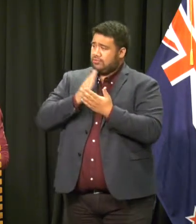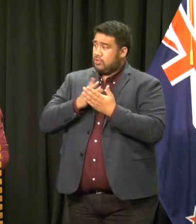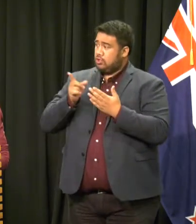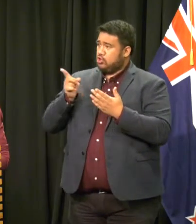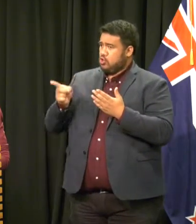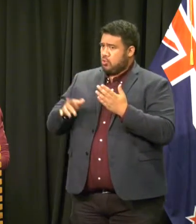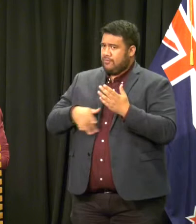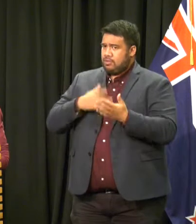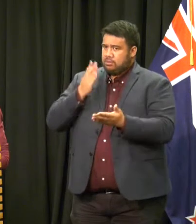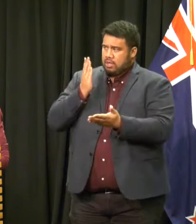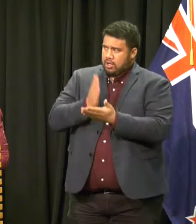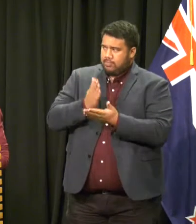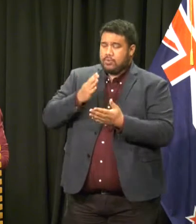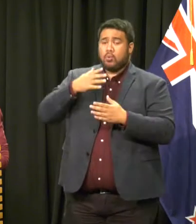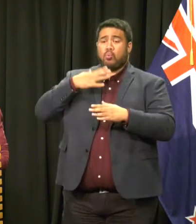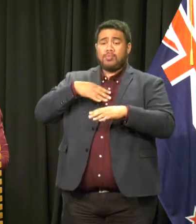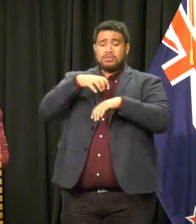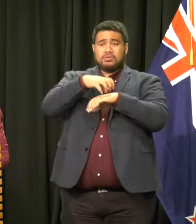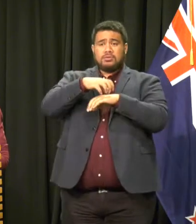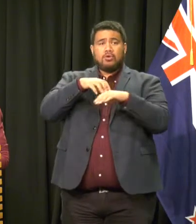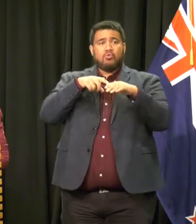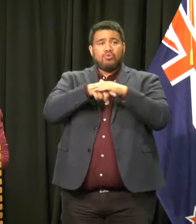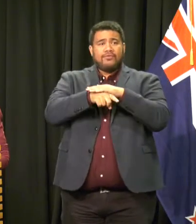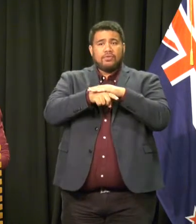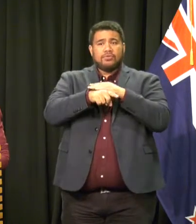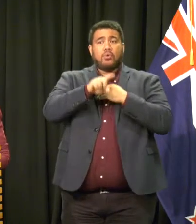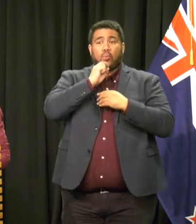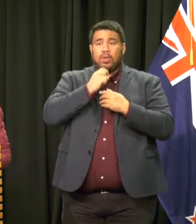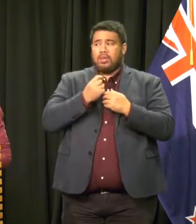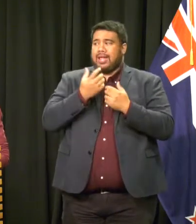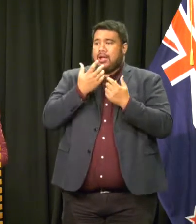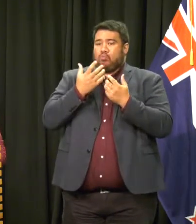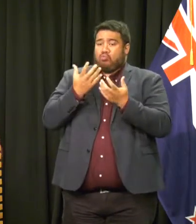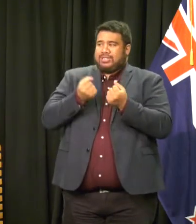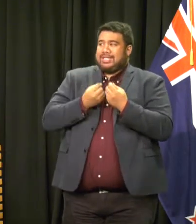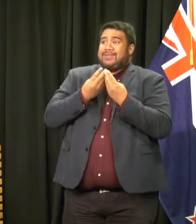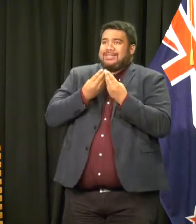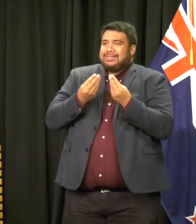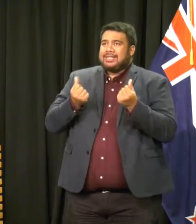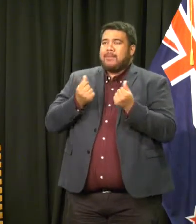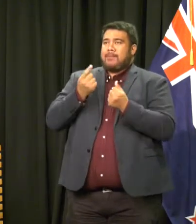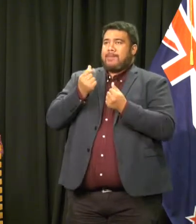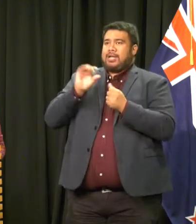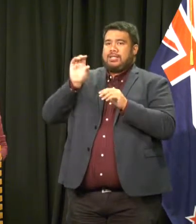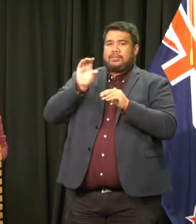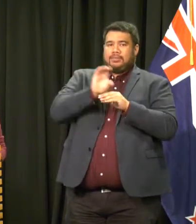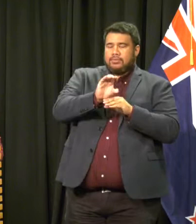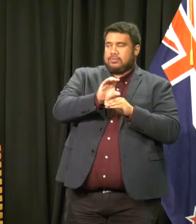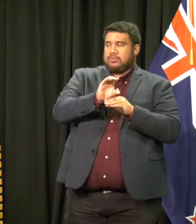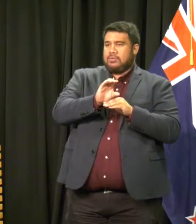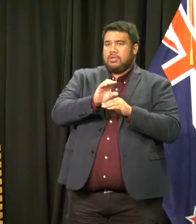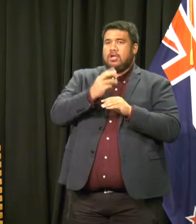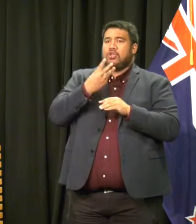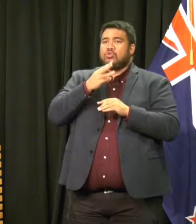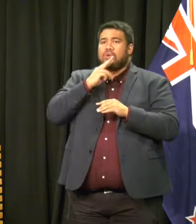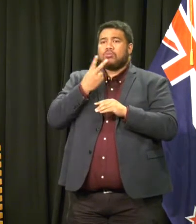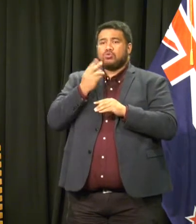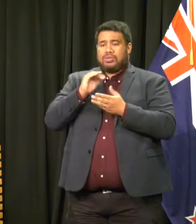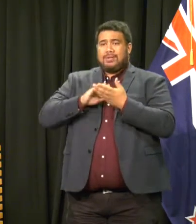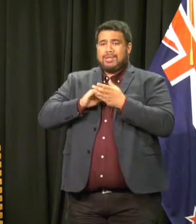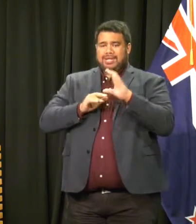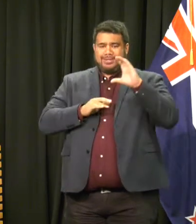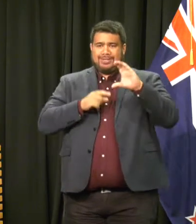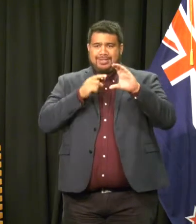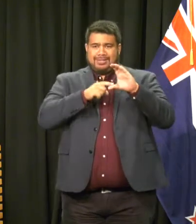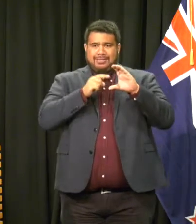certain that Women's Refuge will definitely be receiving some of that $320 million? That is aside for service providers. I don't have